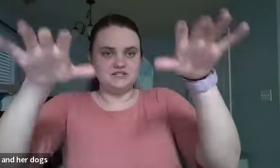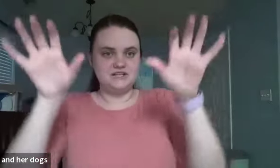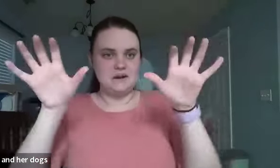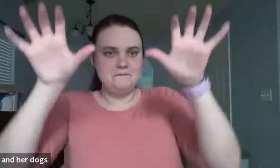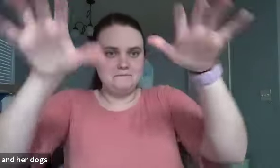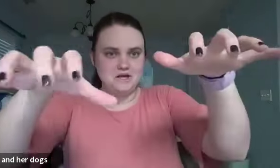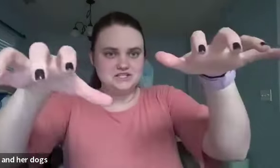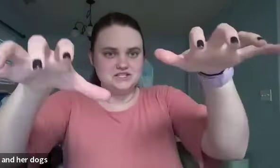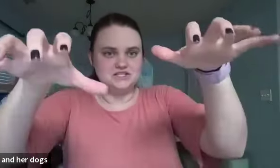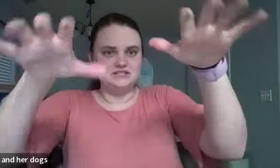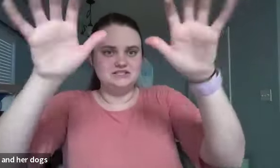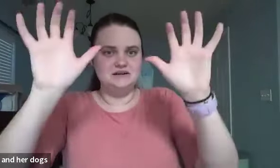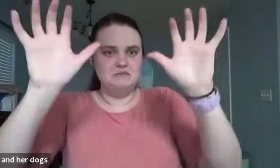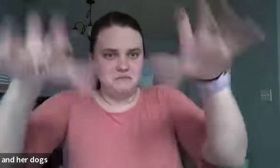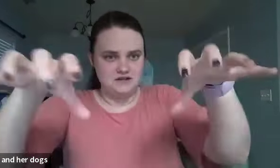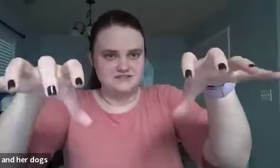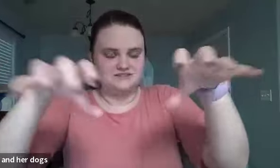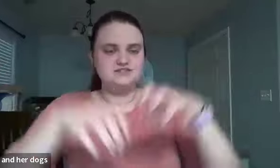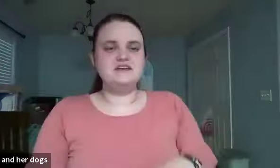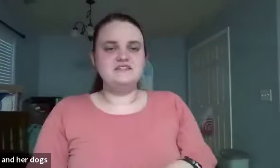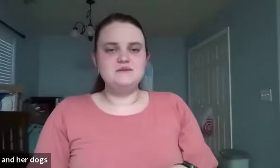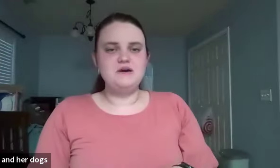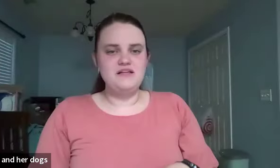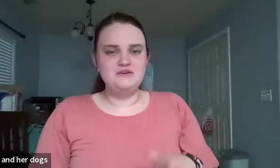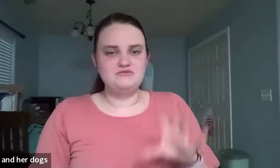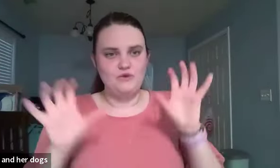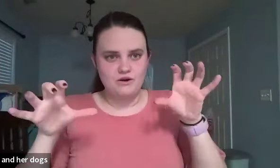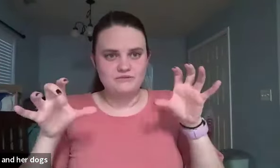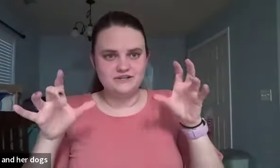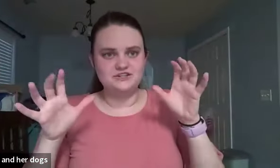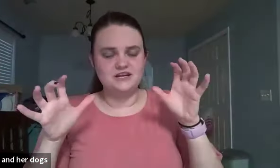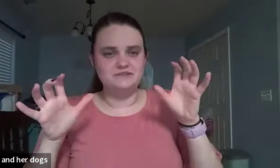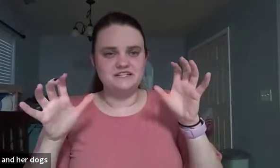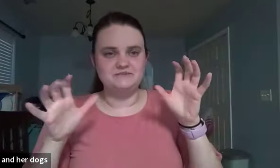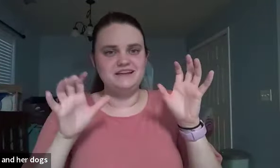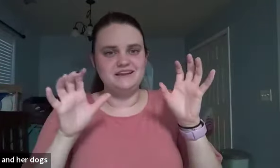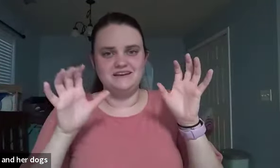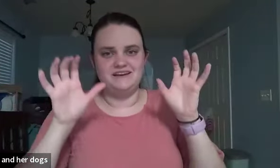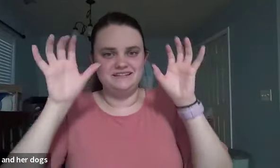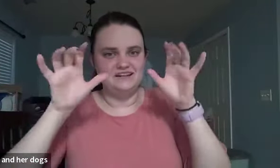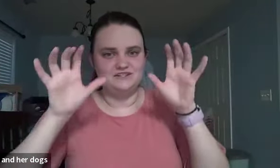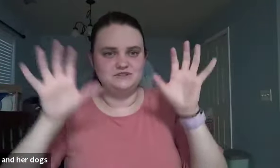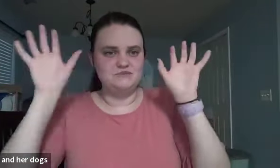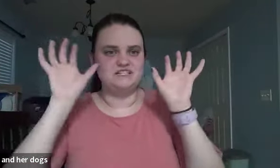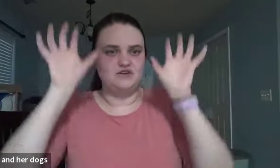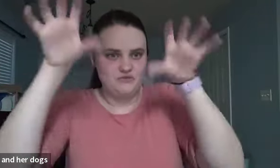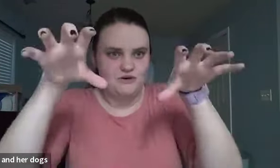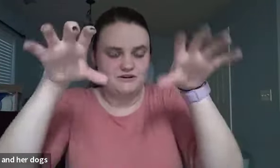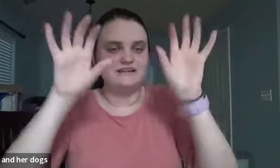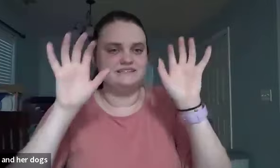monster, monster, monster. So like think about like roar when you're trying to pretend to be like a dinosaur or something. It's like roar. It's